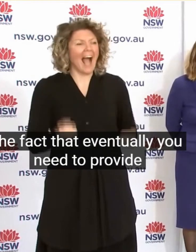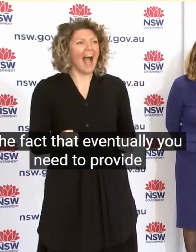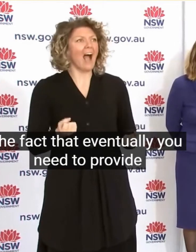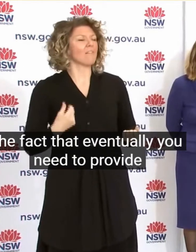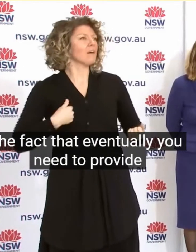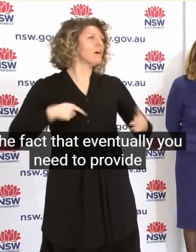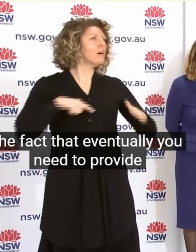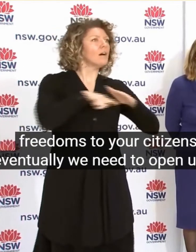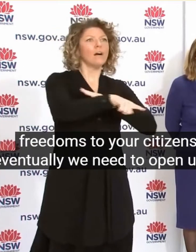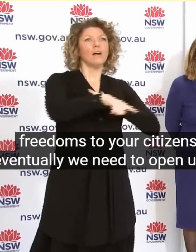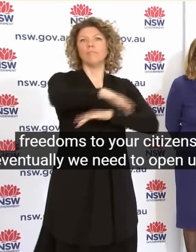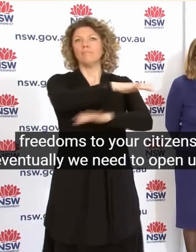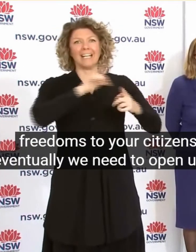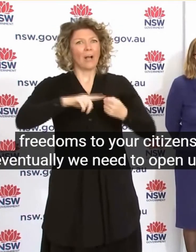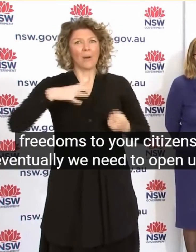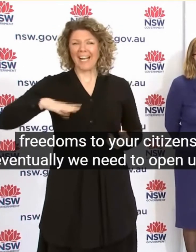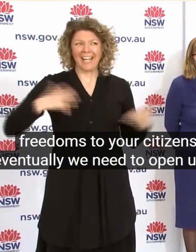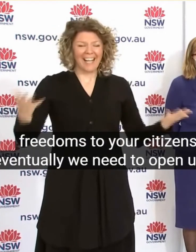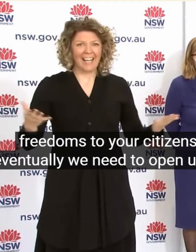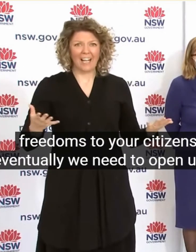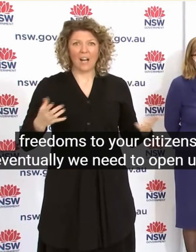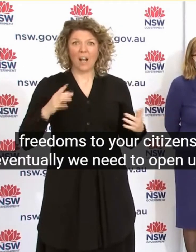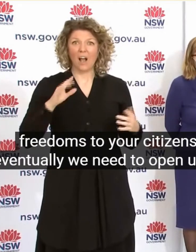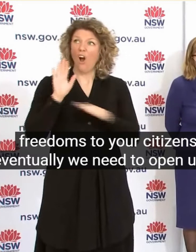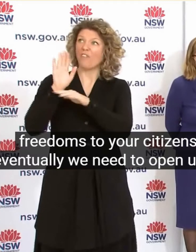Need To Open Up To The Rest Of The World Because The Rest Of World Is Starting